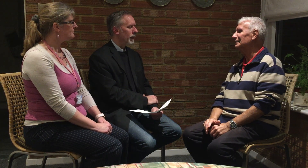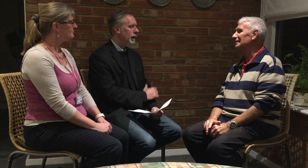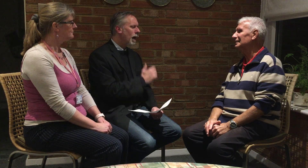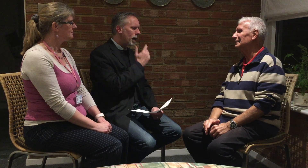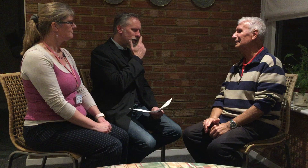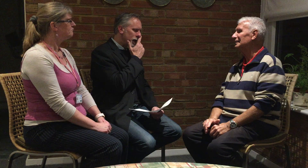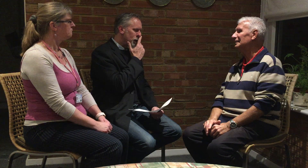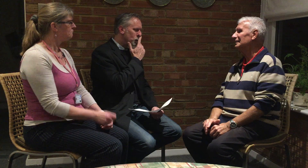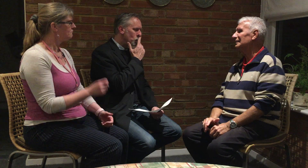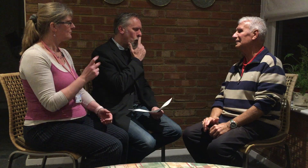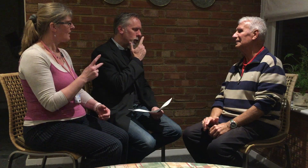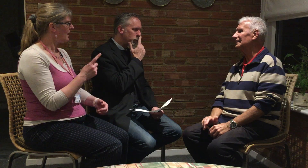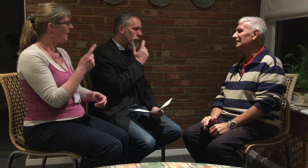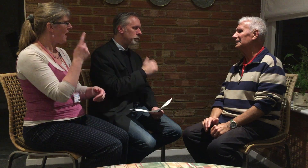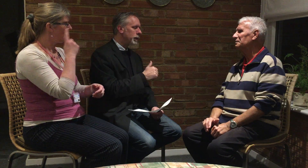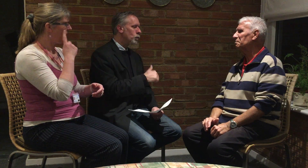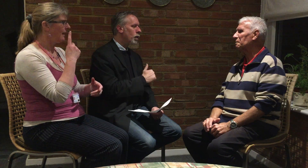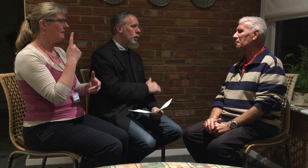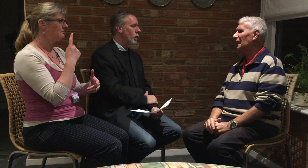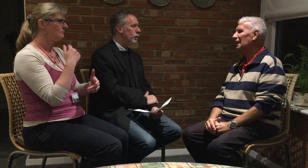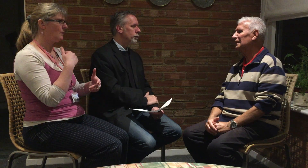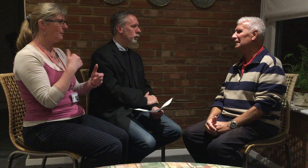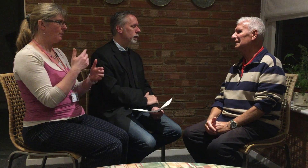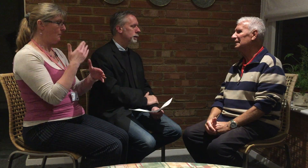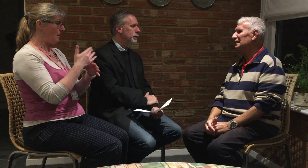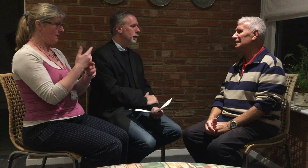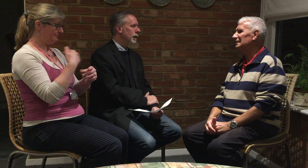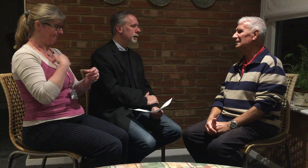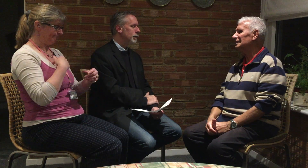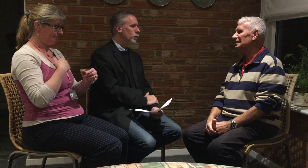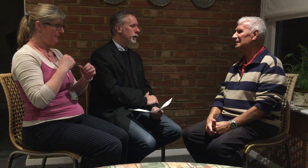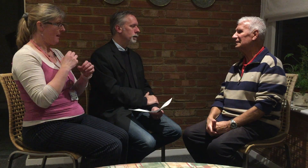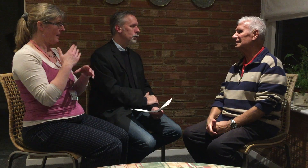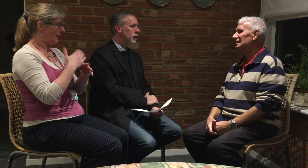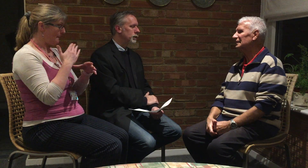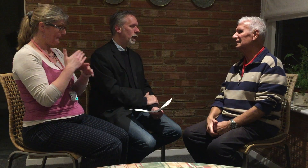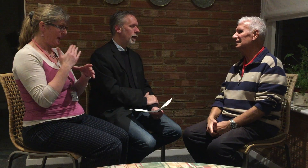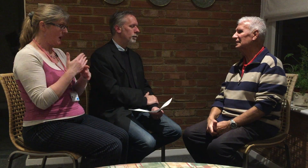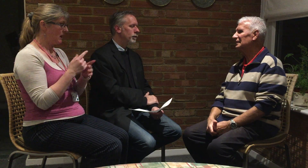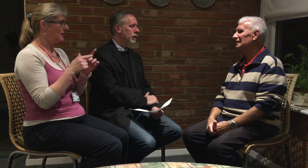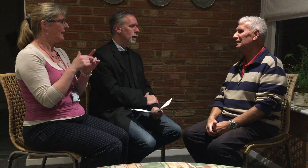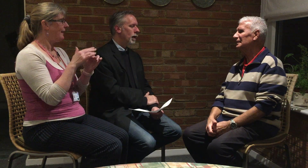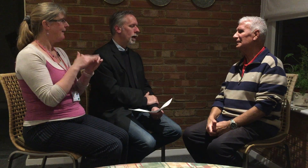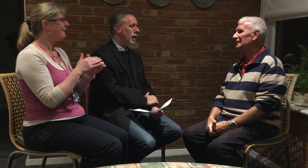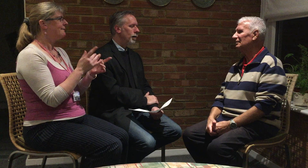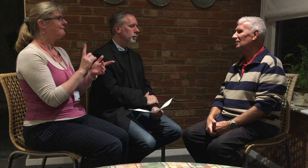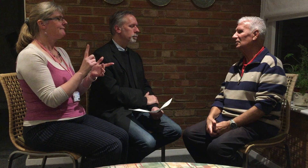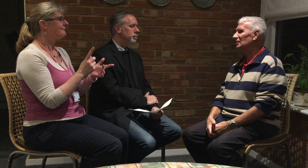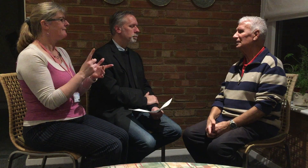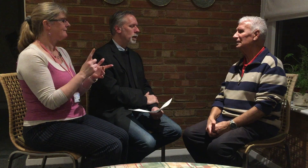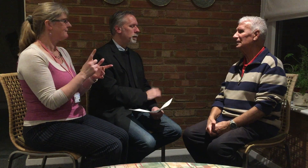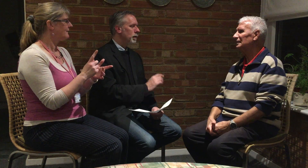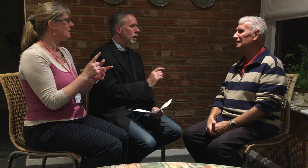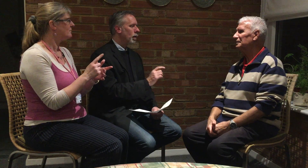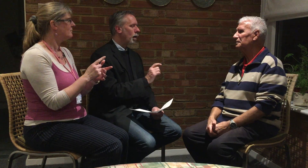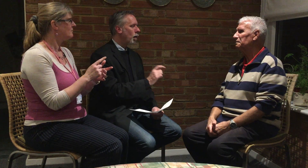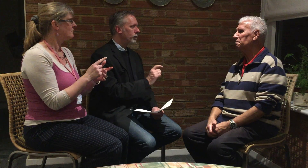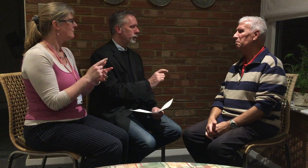Okay, I think what would probably work well for us is if we could just have maybe a half